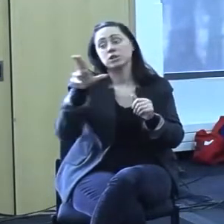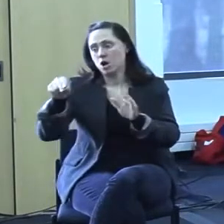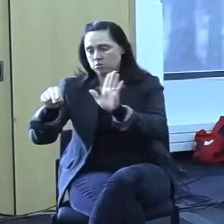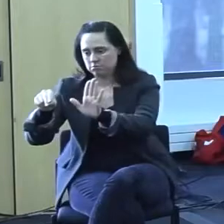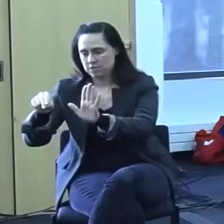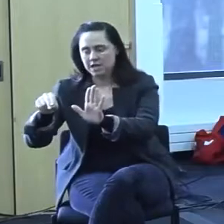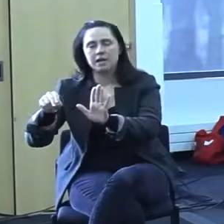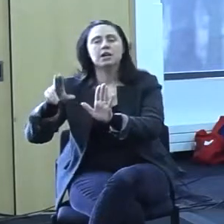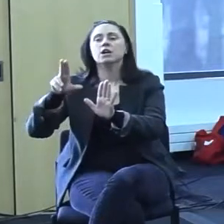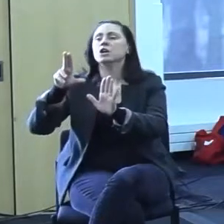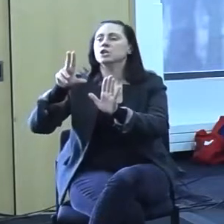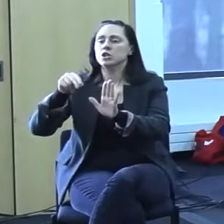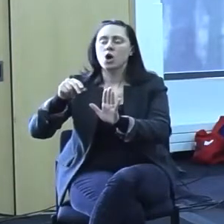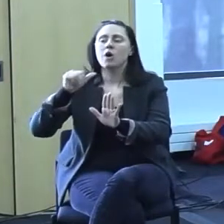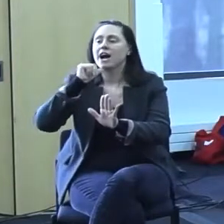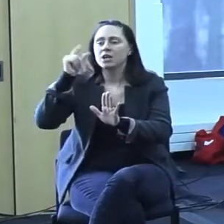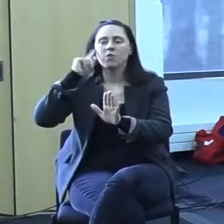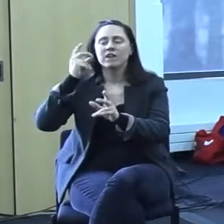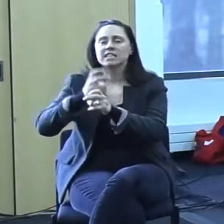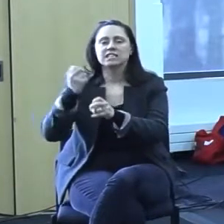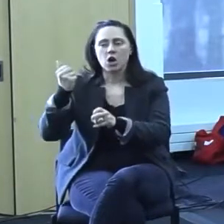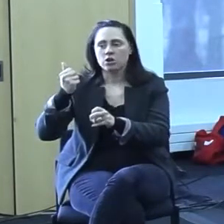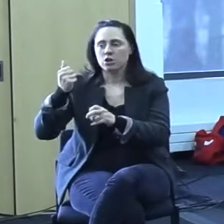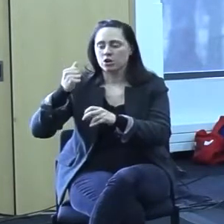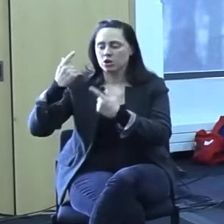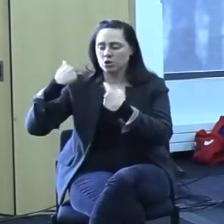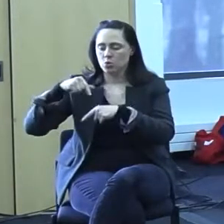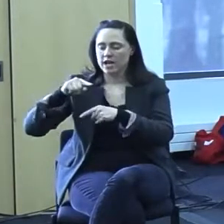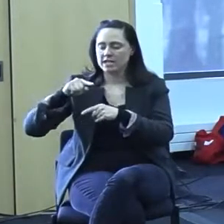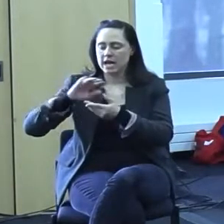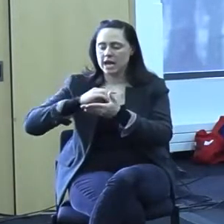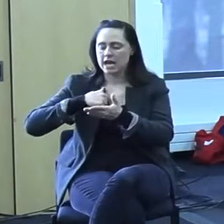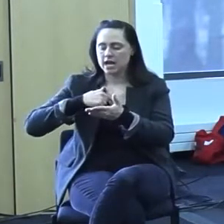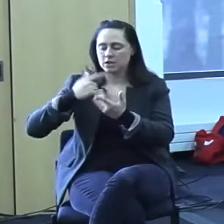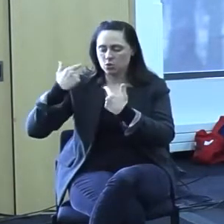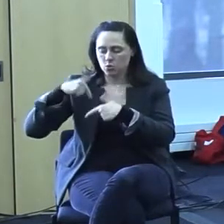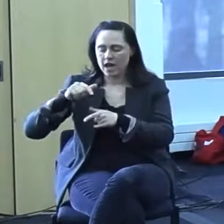no. I don't find it harder as I get older because,